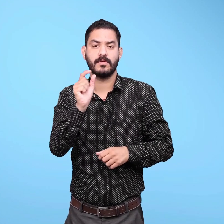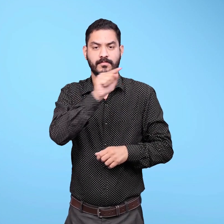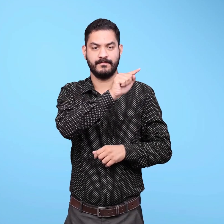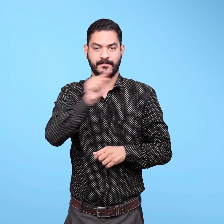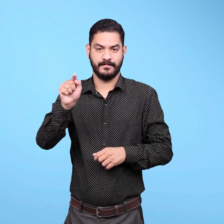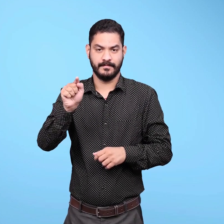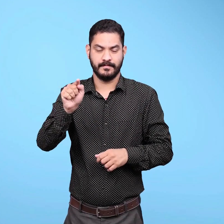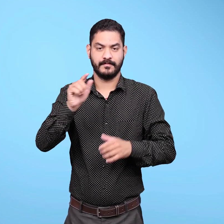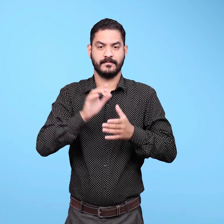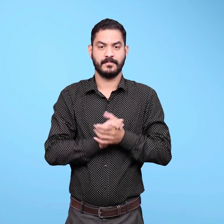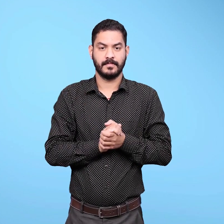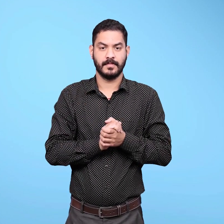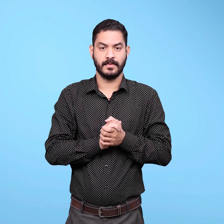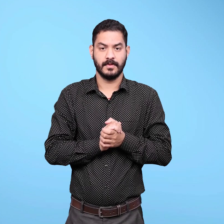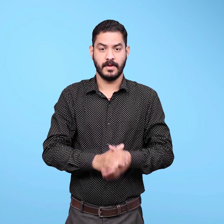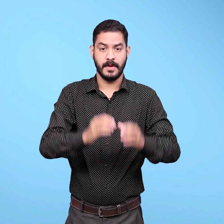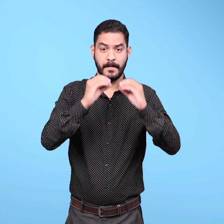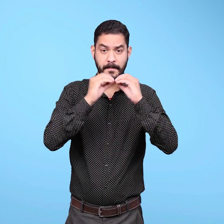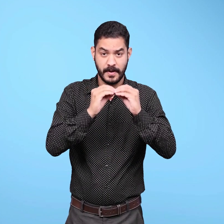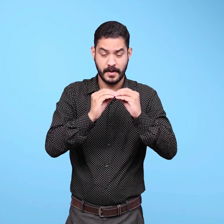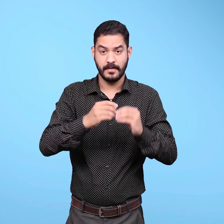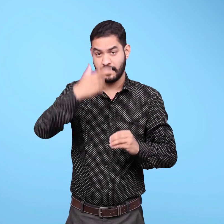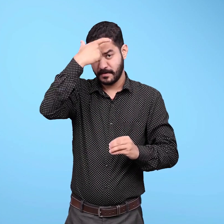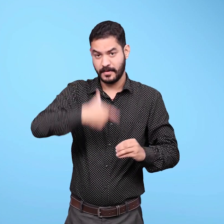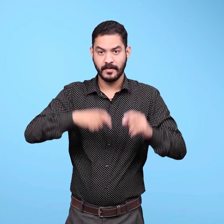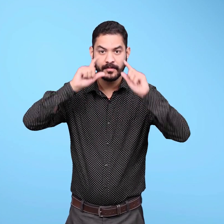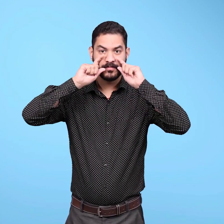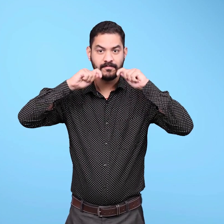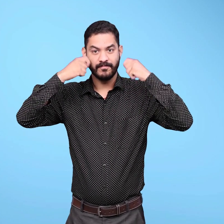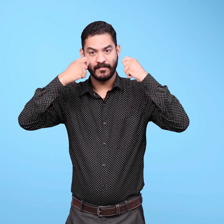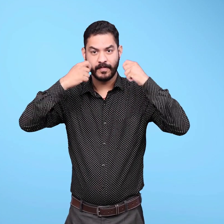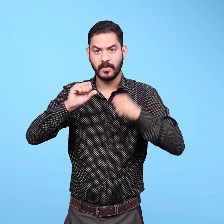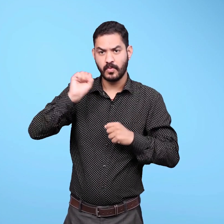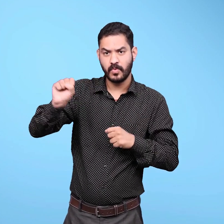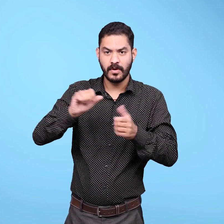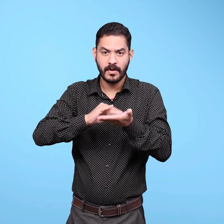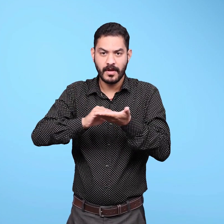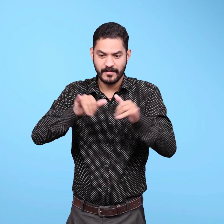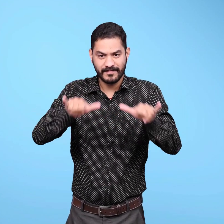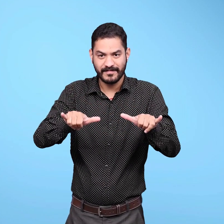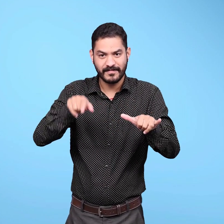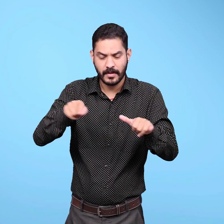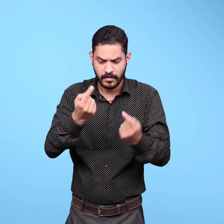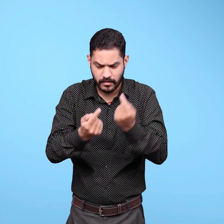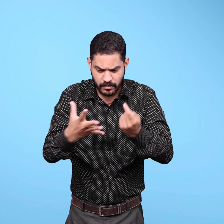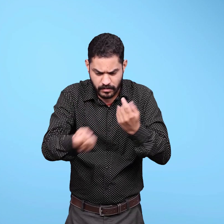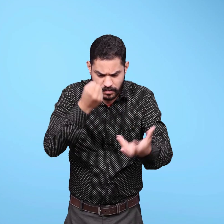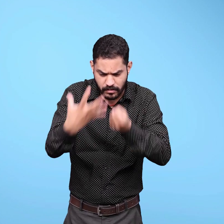in Tamil. B. The Gram Bhojak often got his land cultivated by